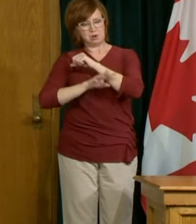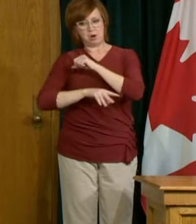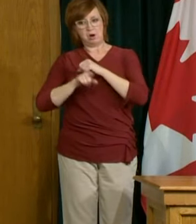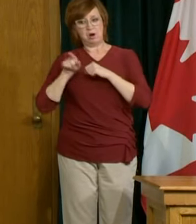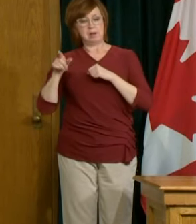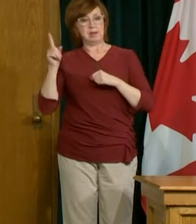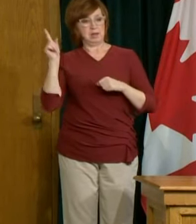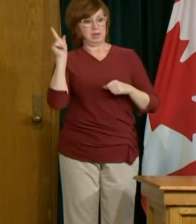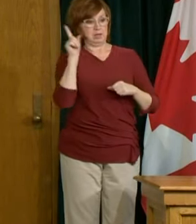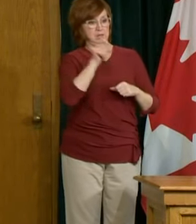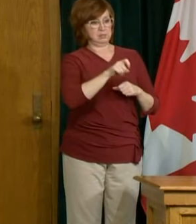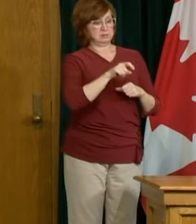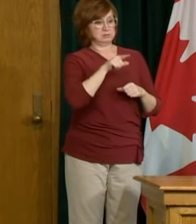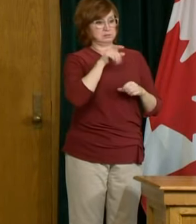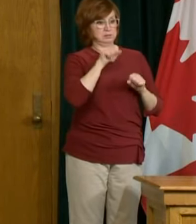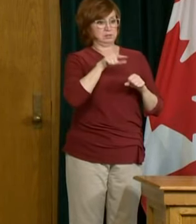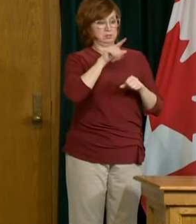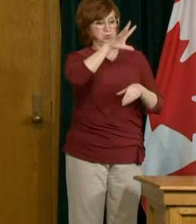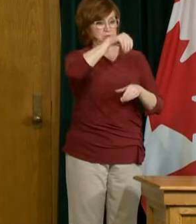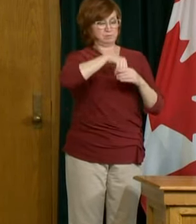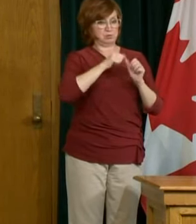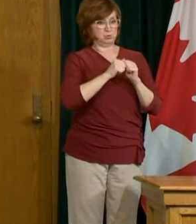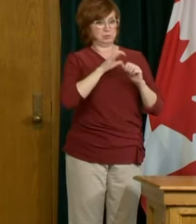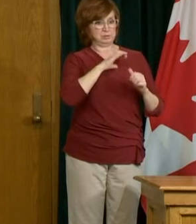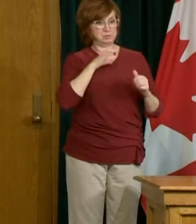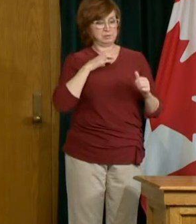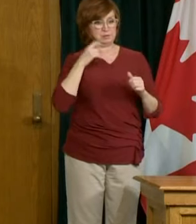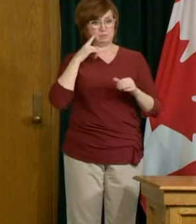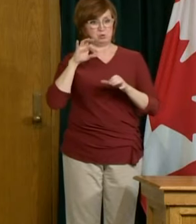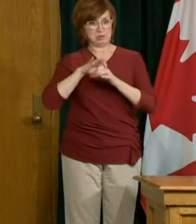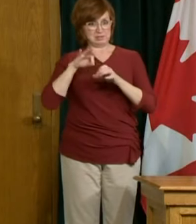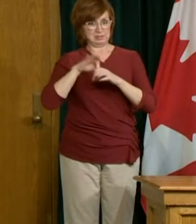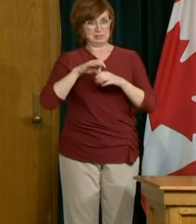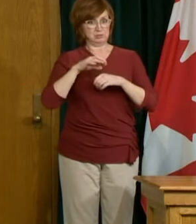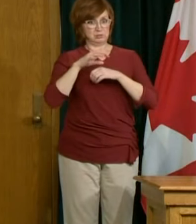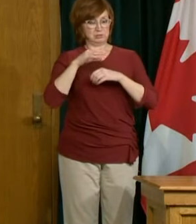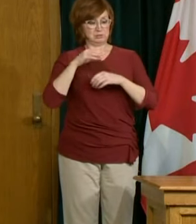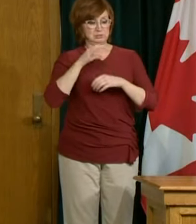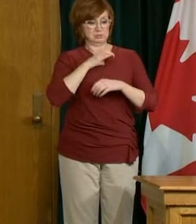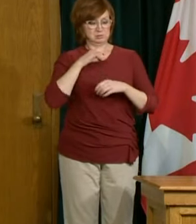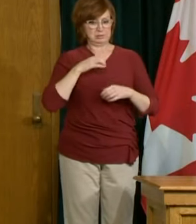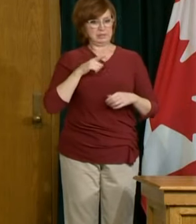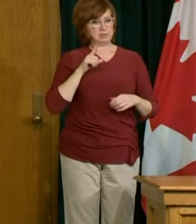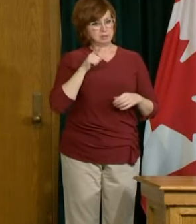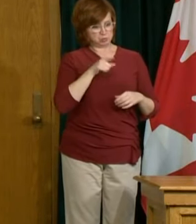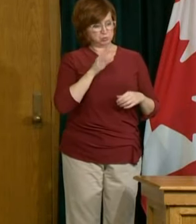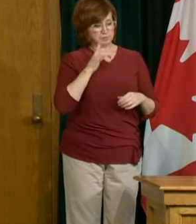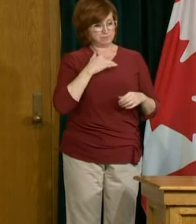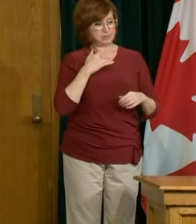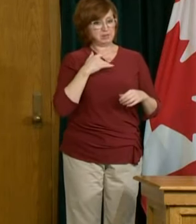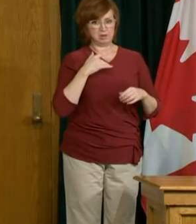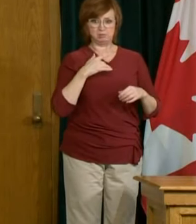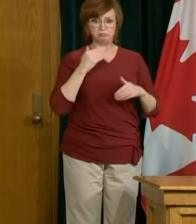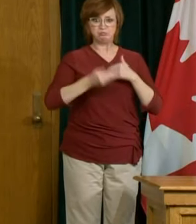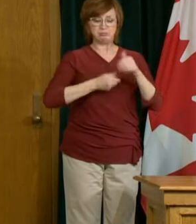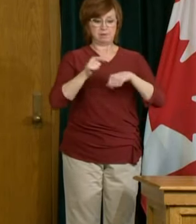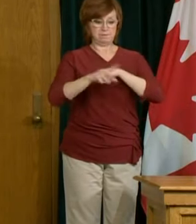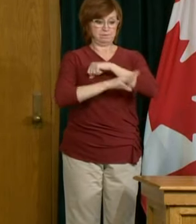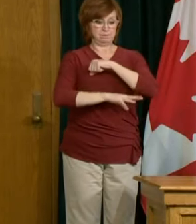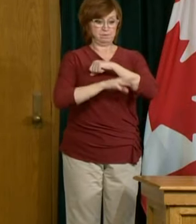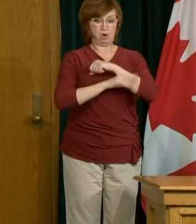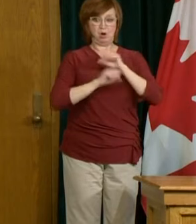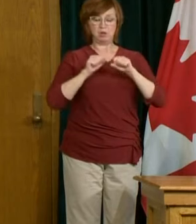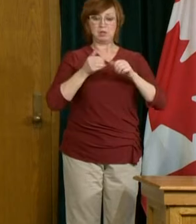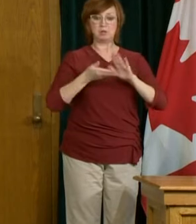you take part in this committee as well. Do you think we could safely hold an election this fall given the ongoing